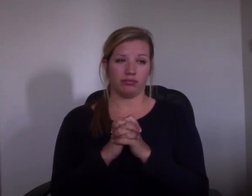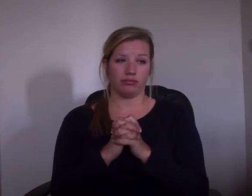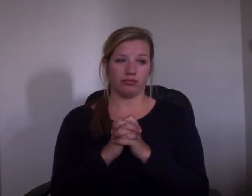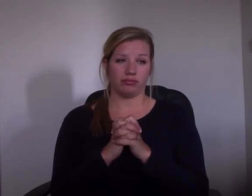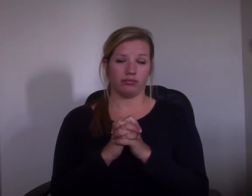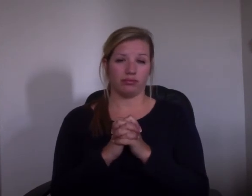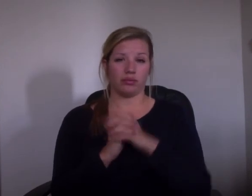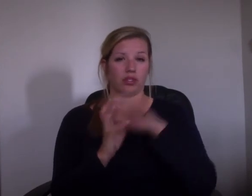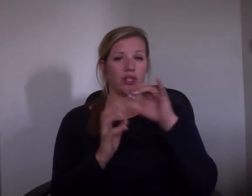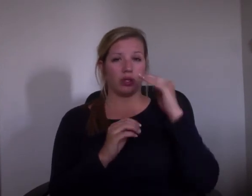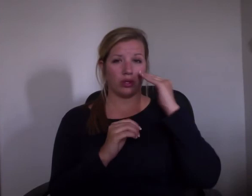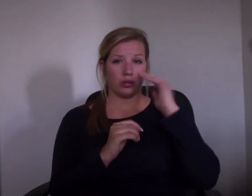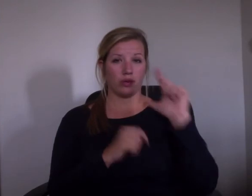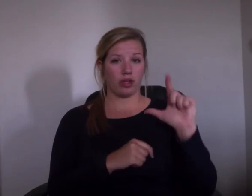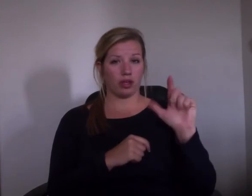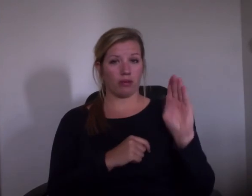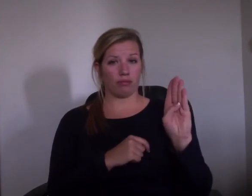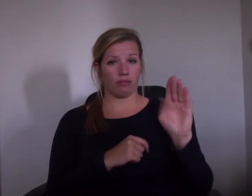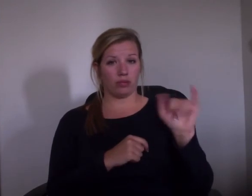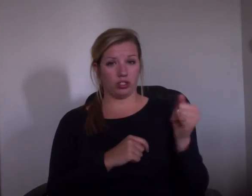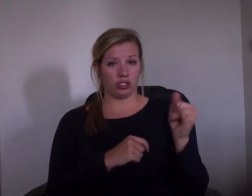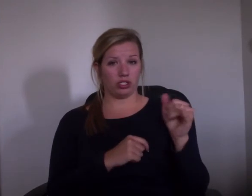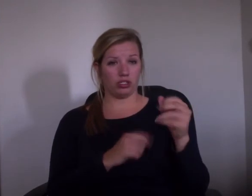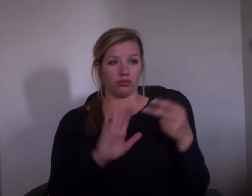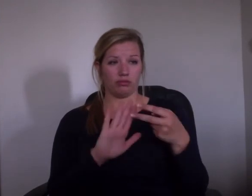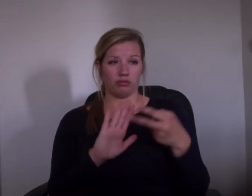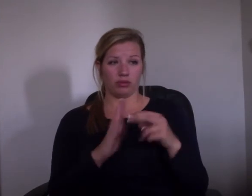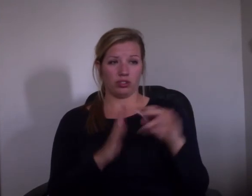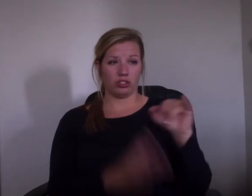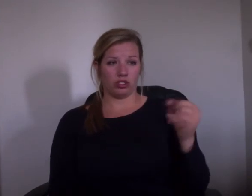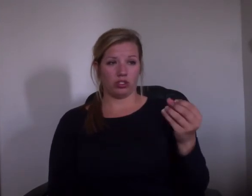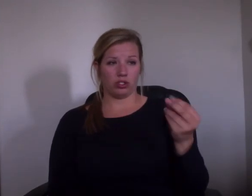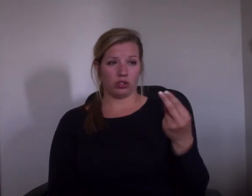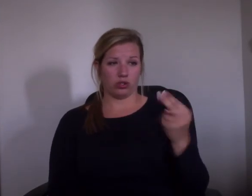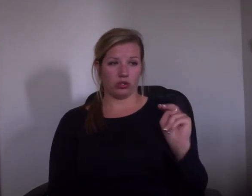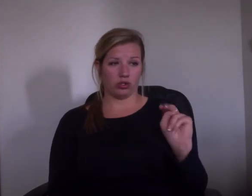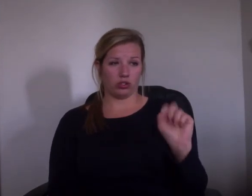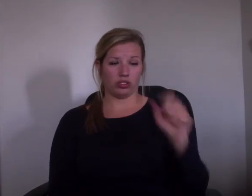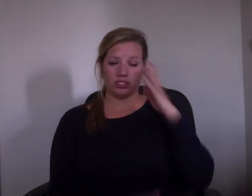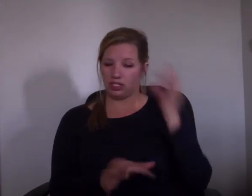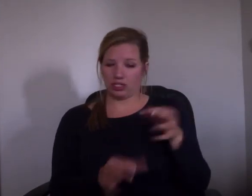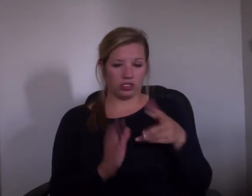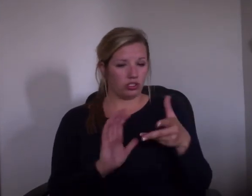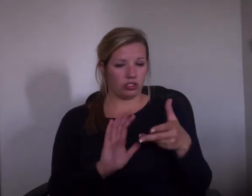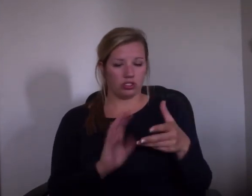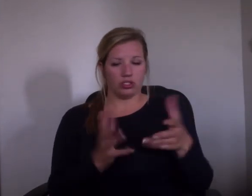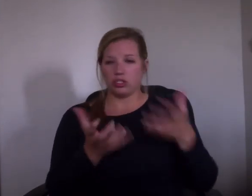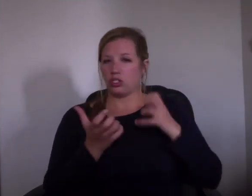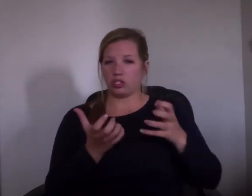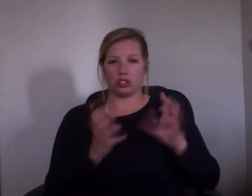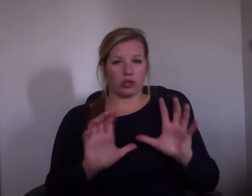Johnson decides that he's not going to run for re-election in 1968. So basically this